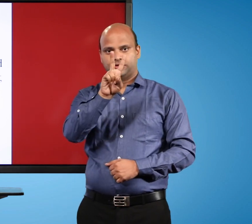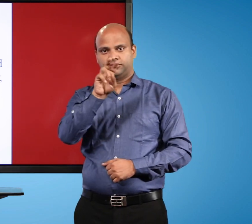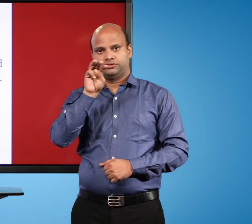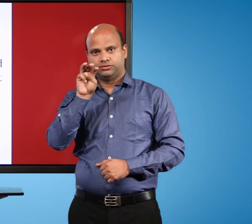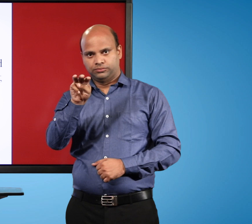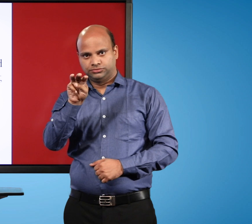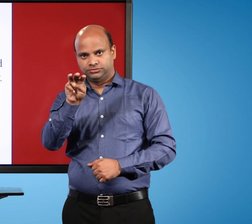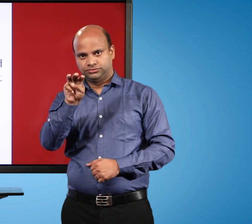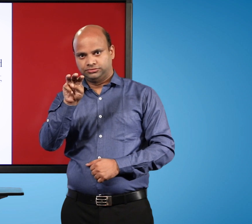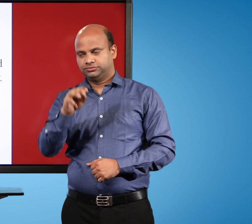12,000,